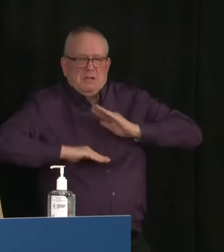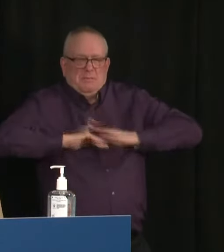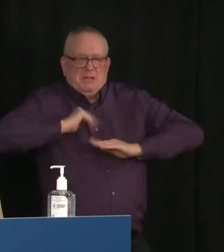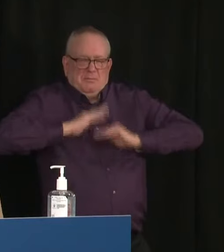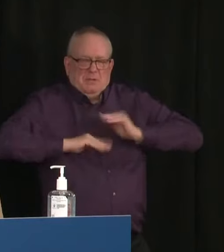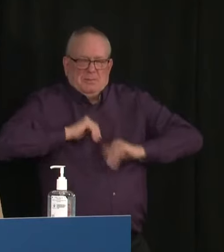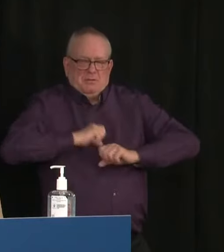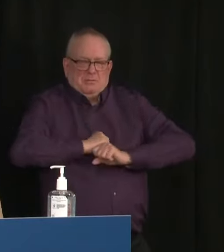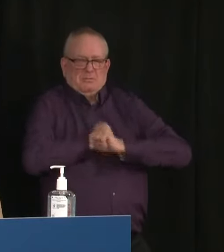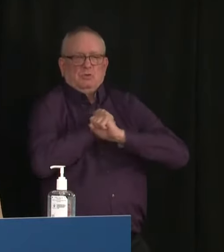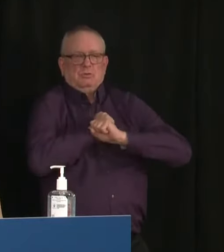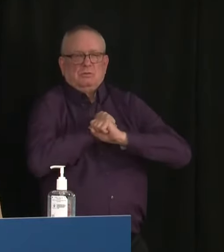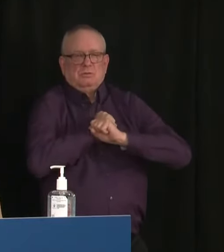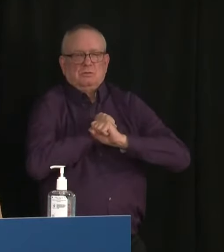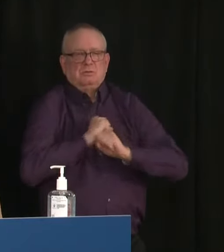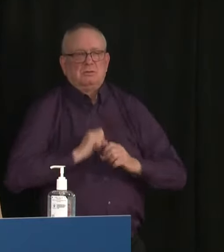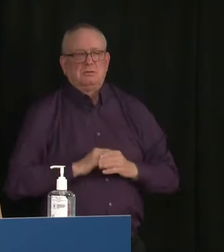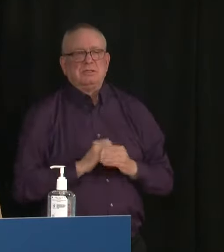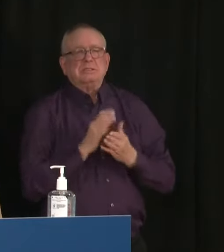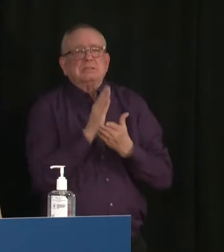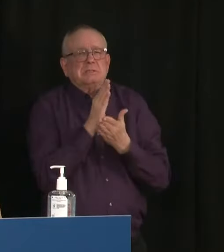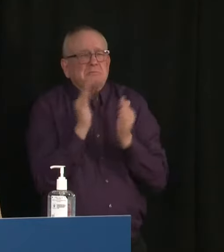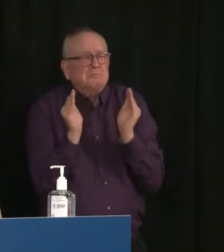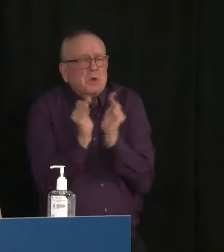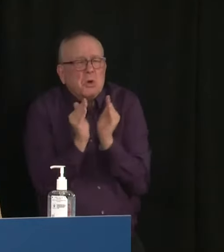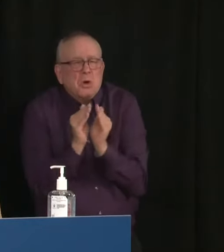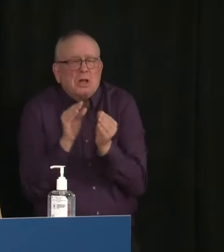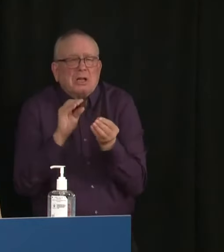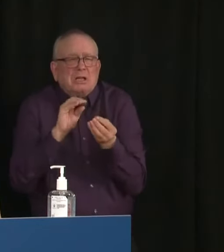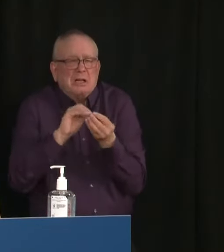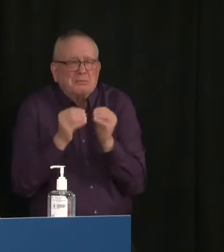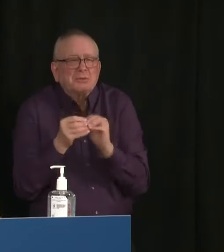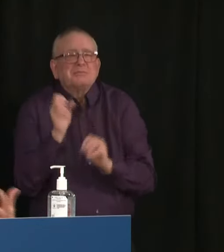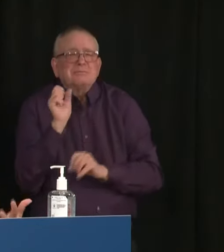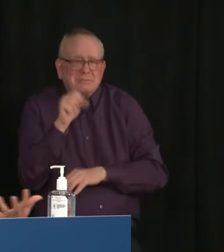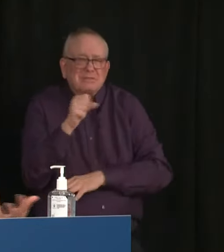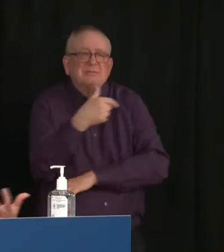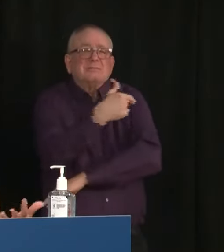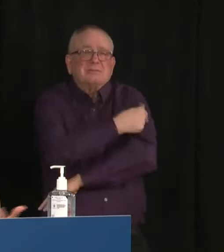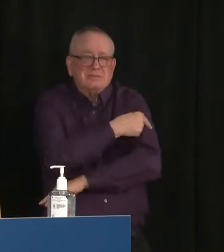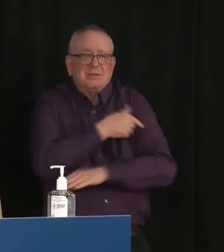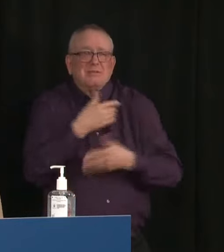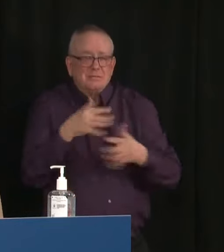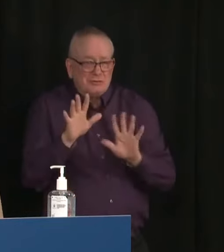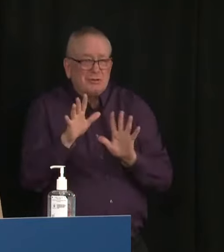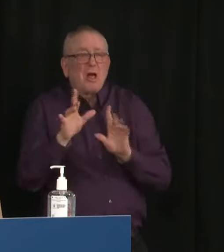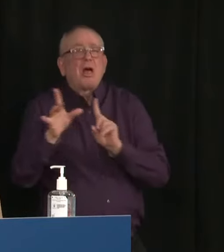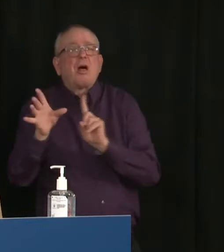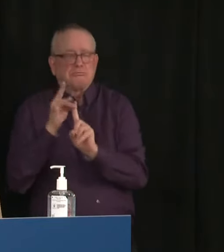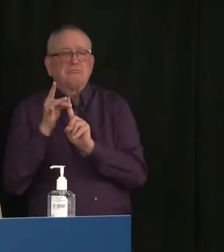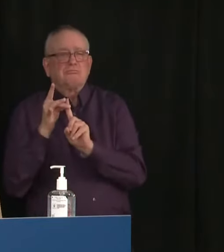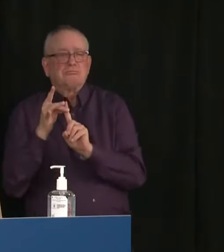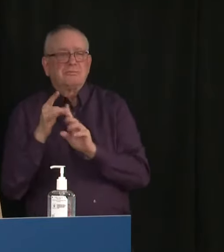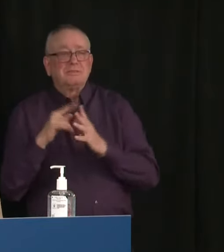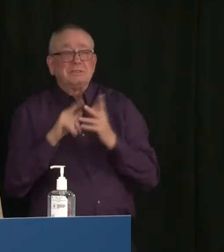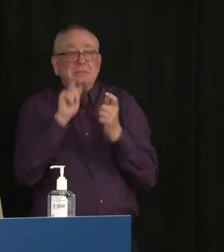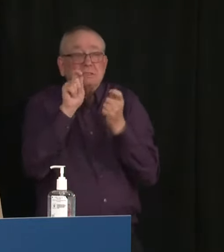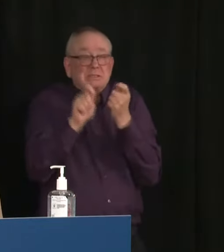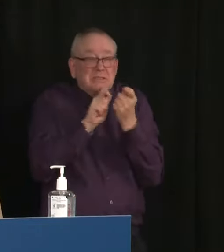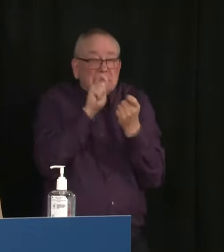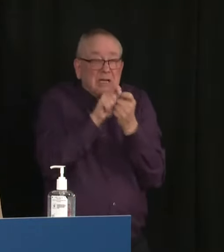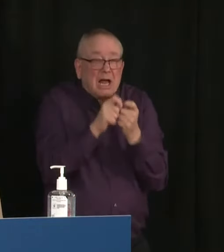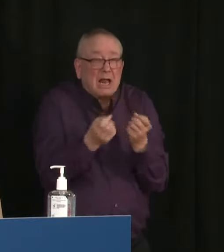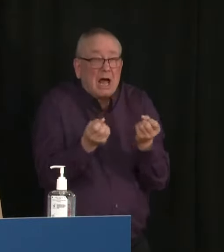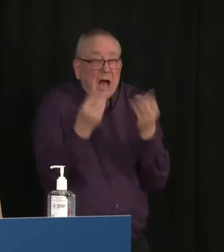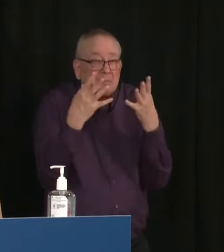small number of people who have gotten COVID-19 and ended up, again, I don't have the specific number, we're working on that, but